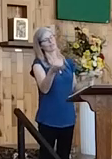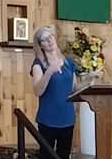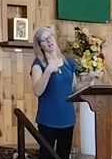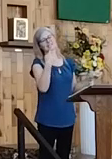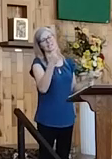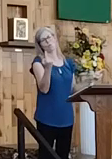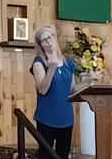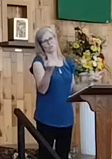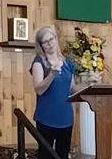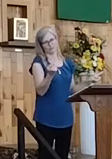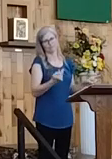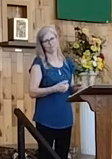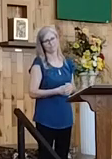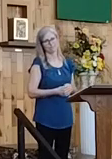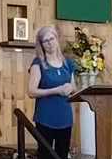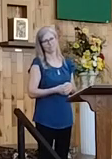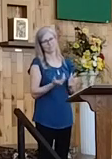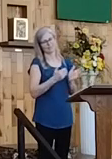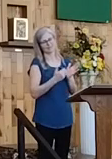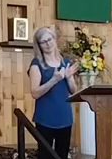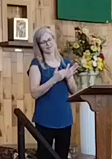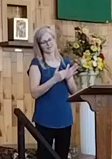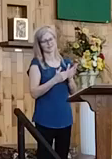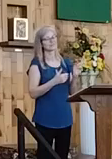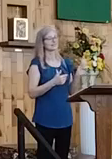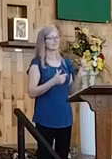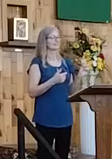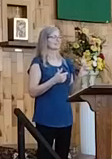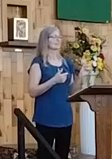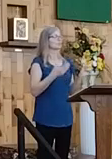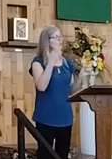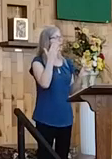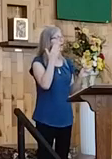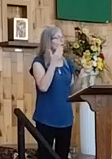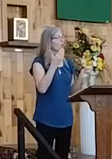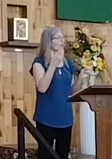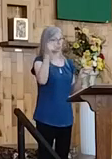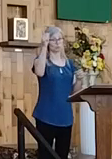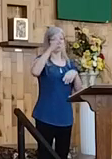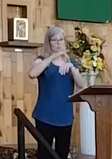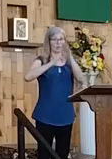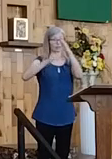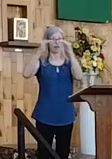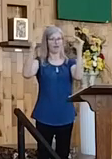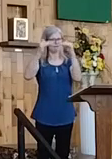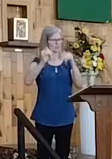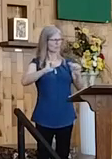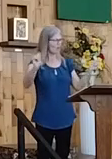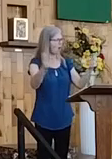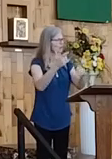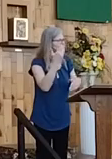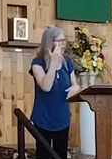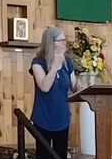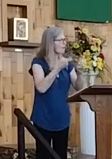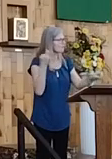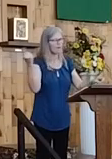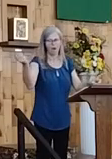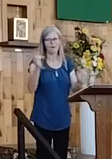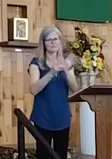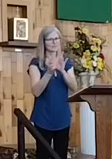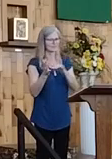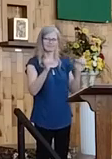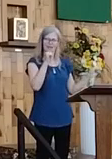time, constantly, that, you know, when you get to heaven, you all know this, it comes from the mouth of Jesus,